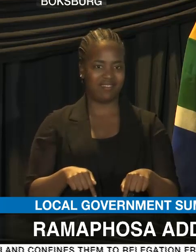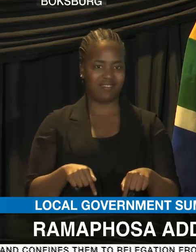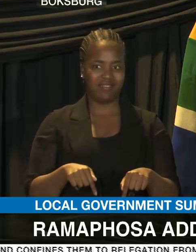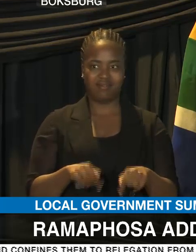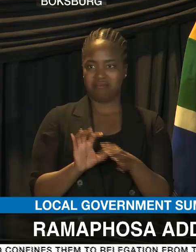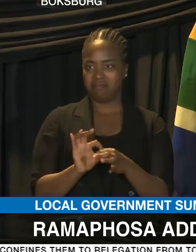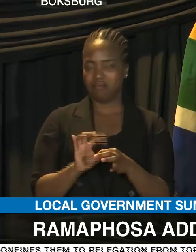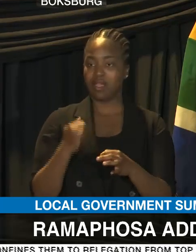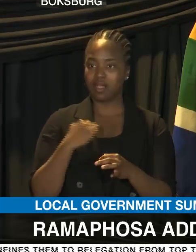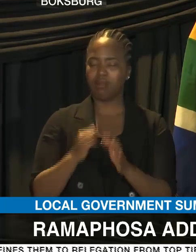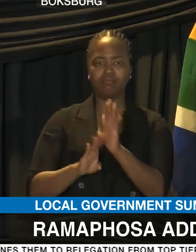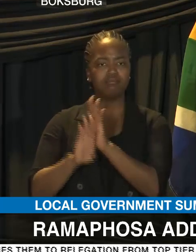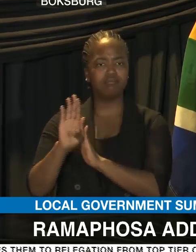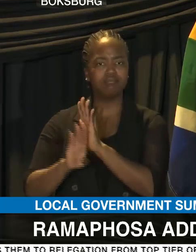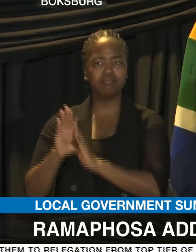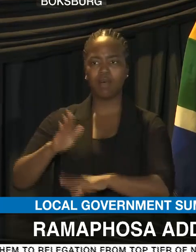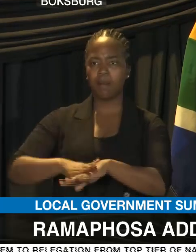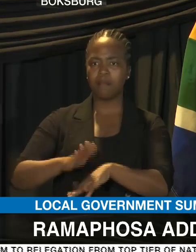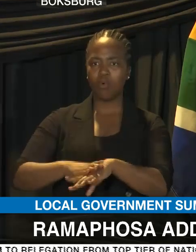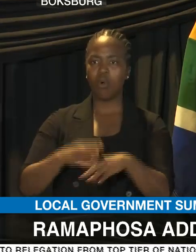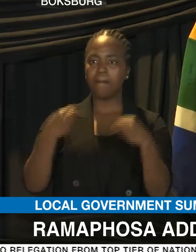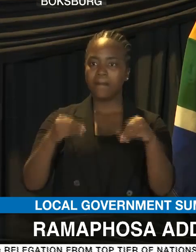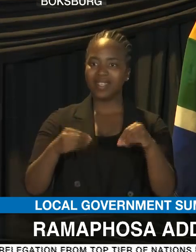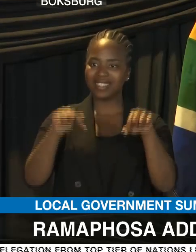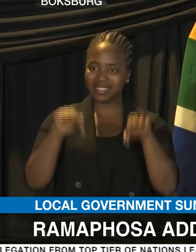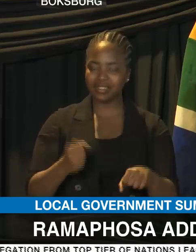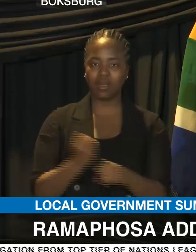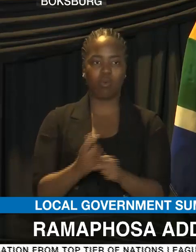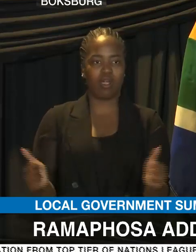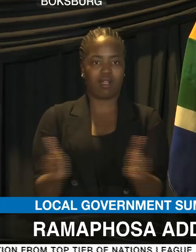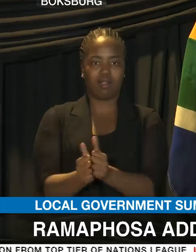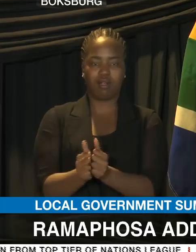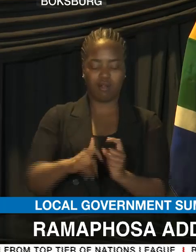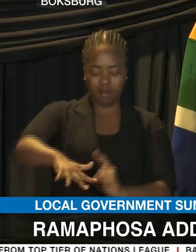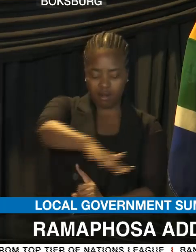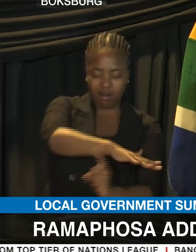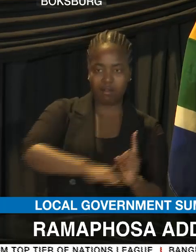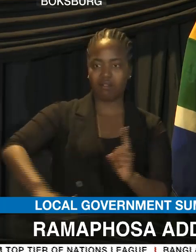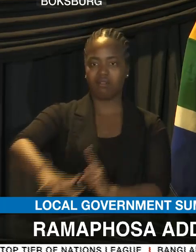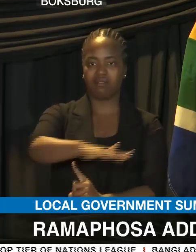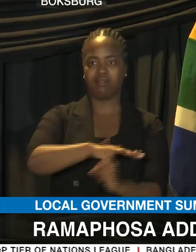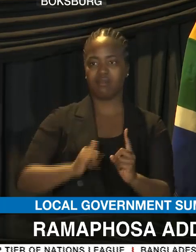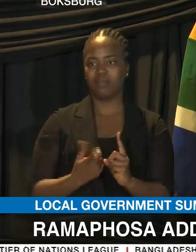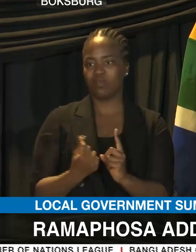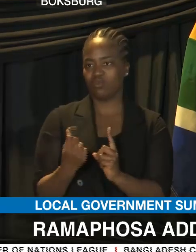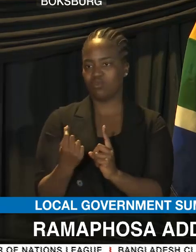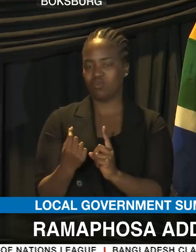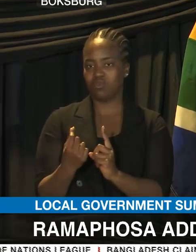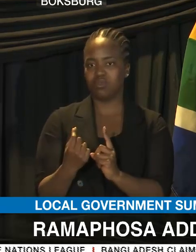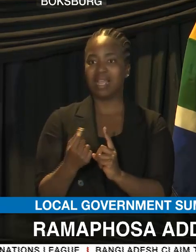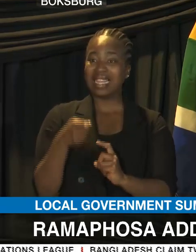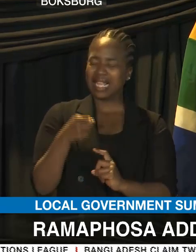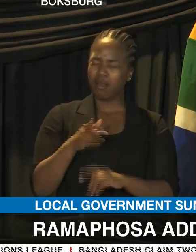and that they promote local entrepreneurs in the surrounding area. And this will